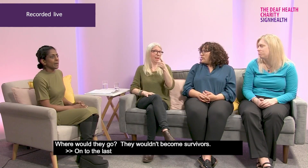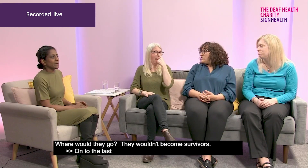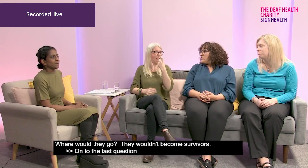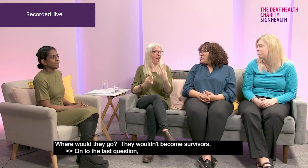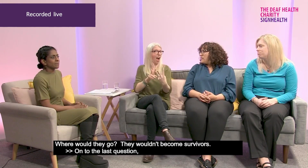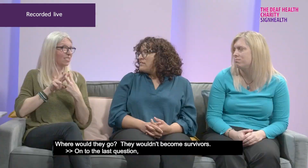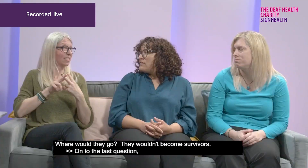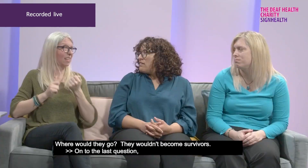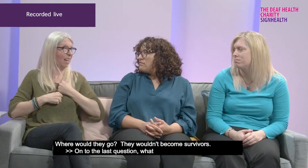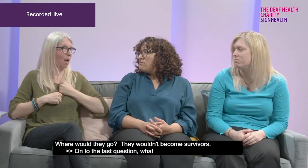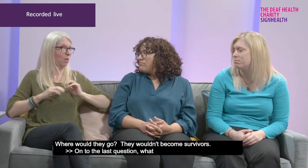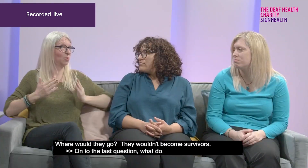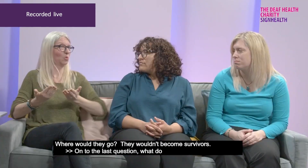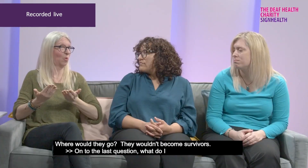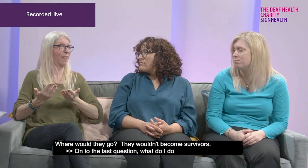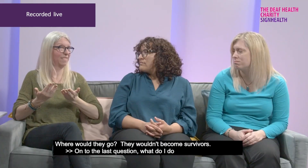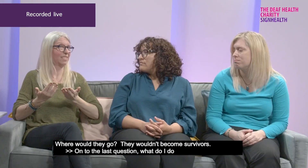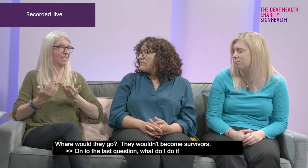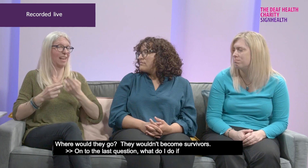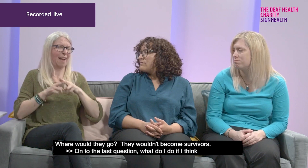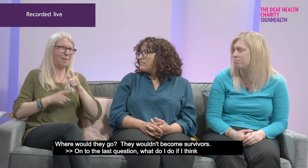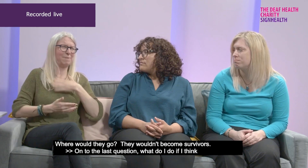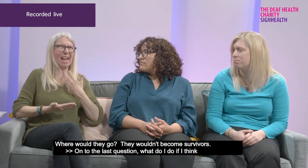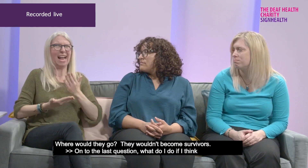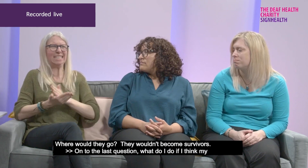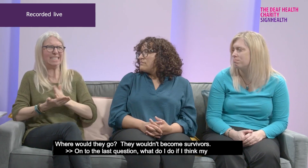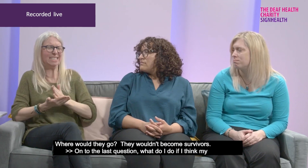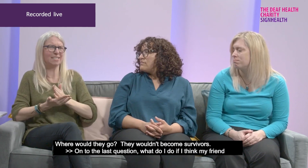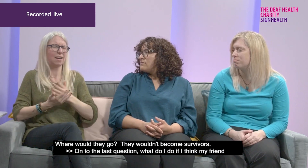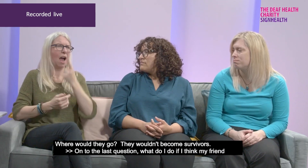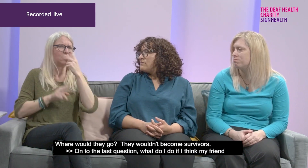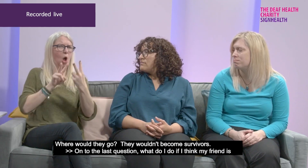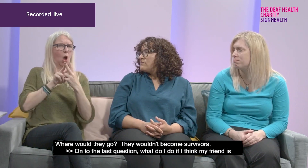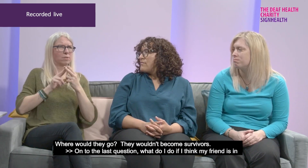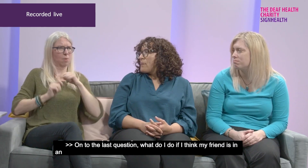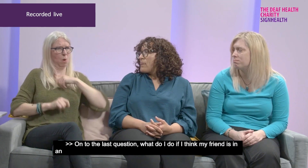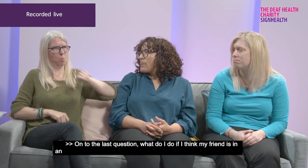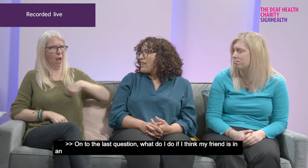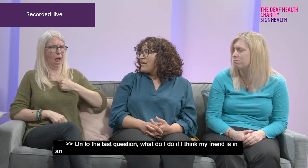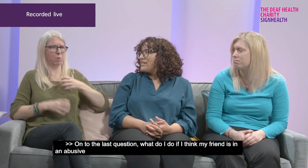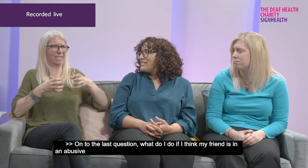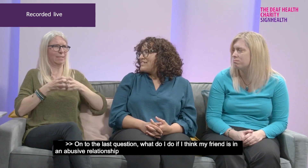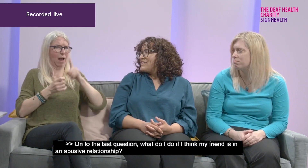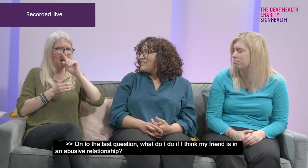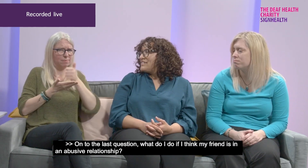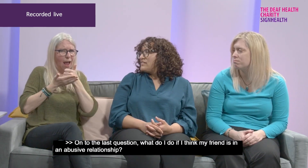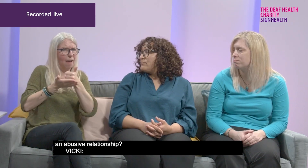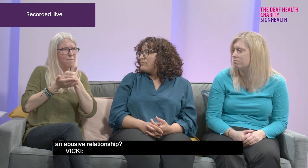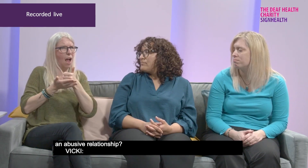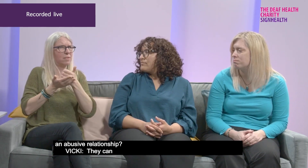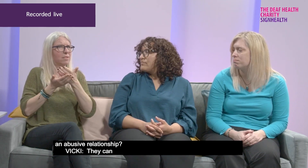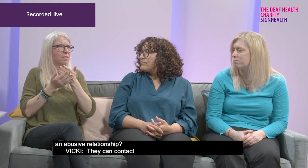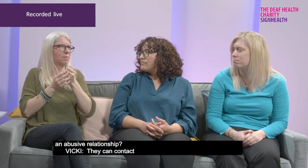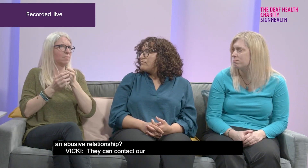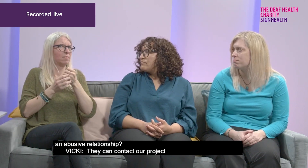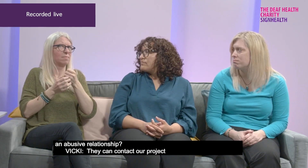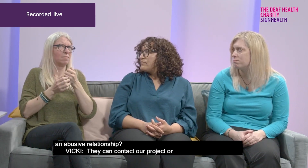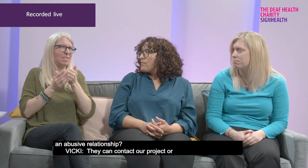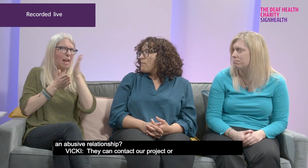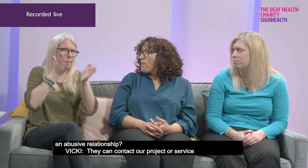So Vicky's saying they can contact our project, our service at SignHealth. And one of our team members